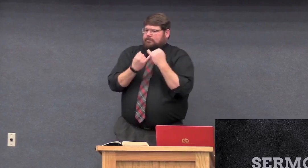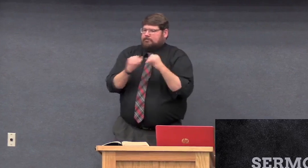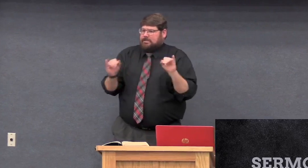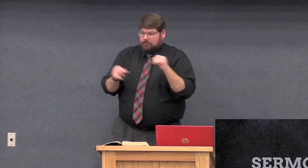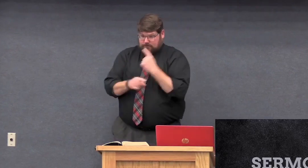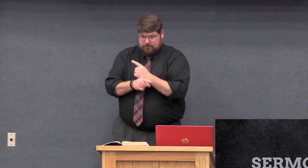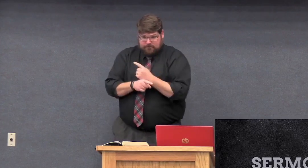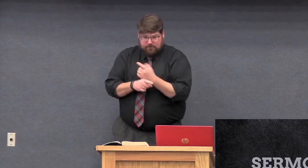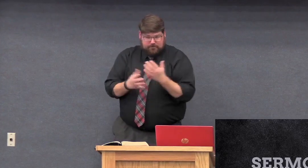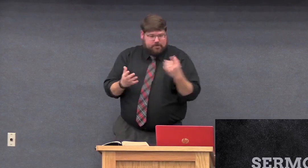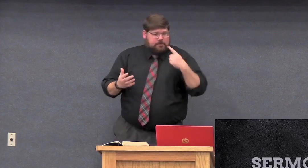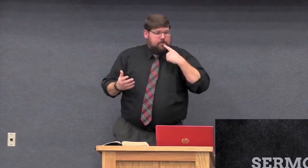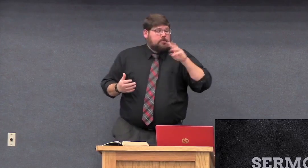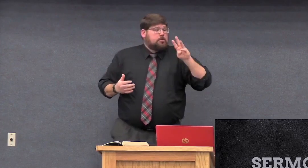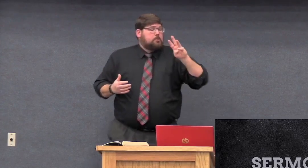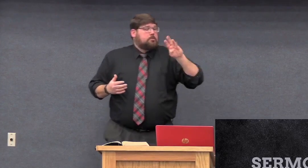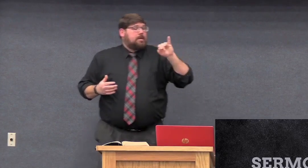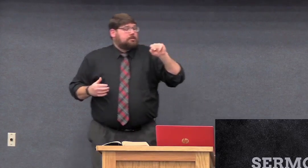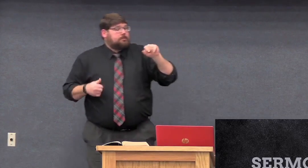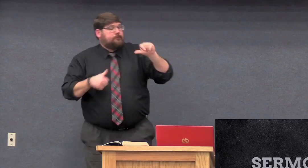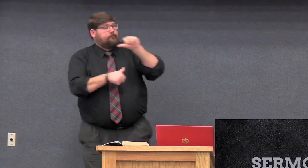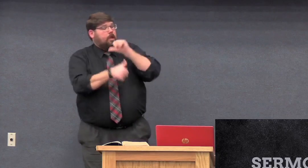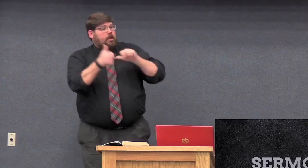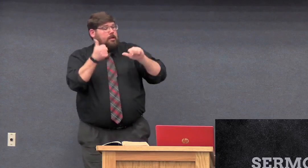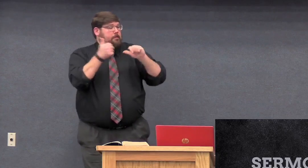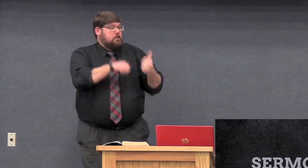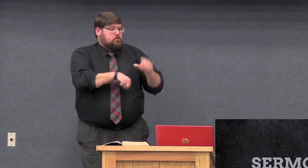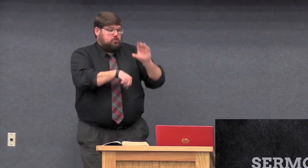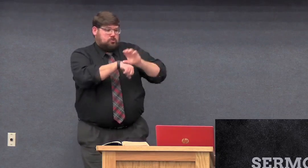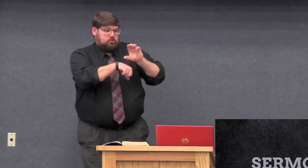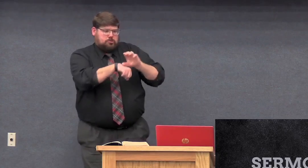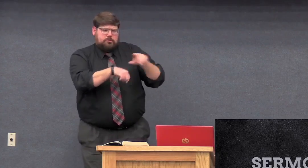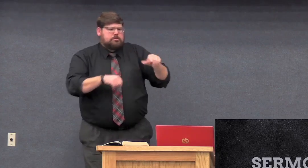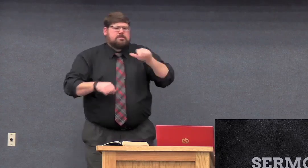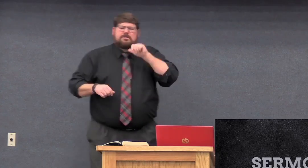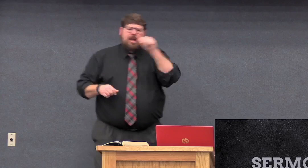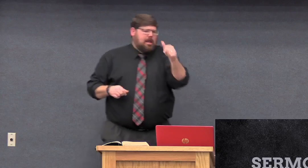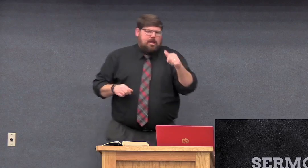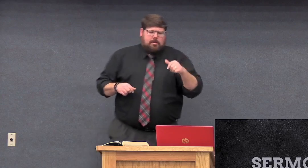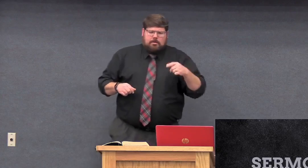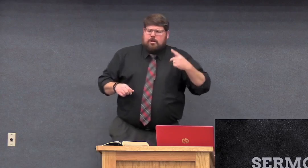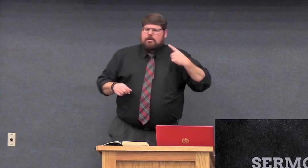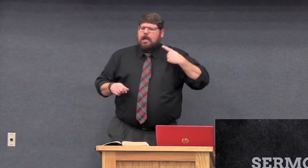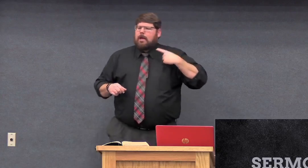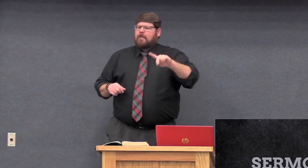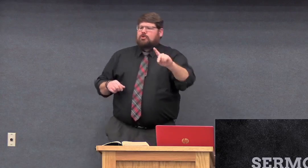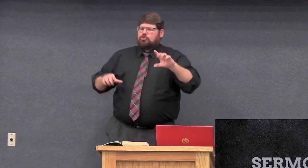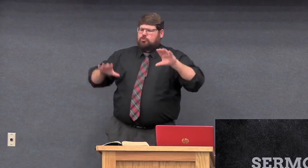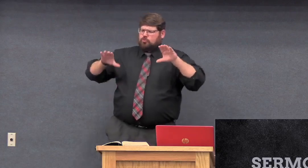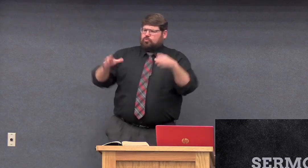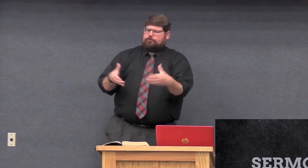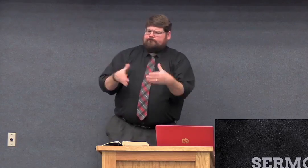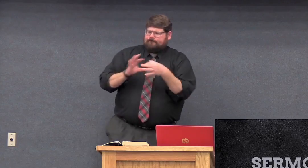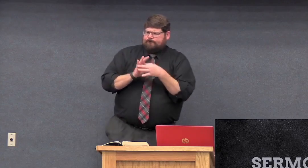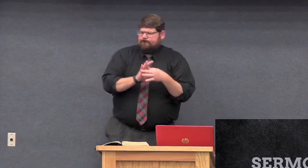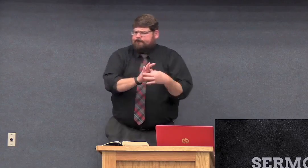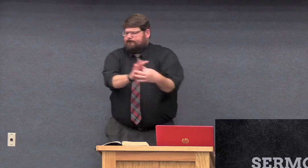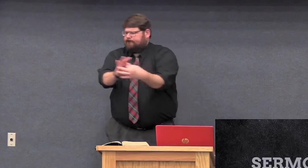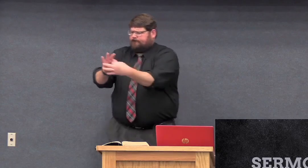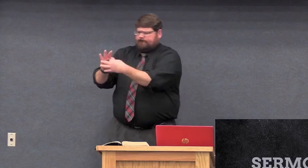Dr. Scott Jones spoke this morning, he said that we are part of the Wisconsin Fellowship of Baptist Churches,